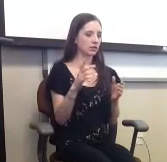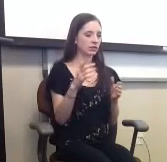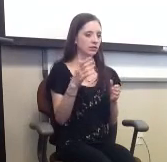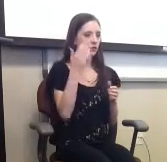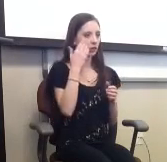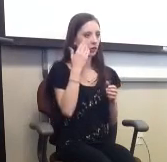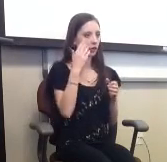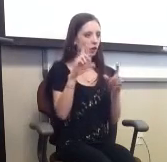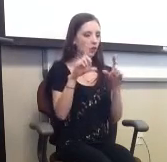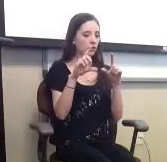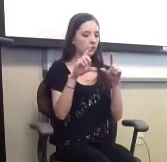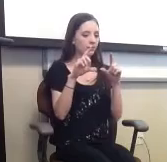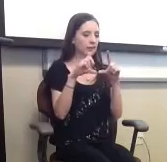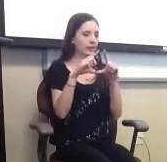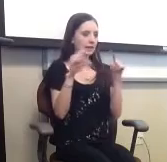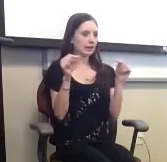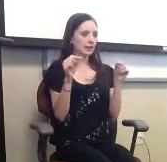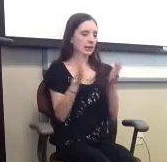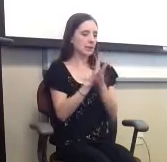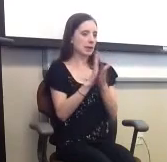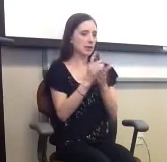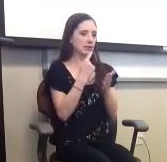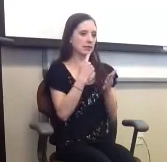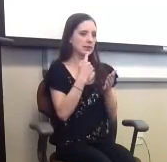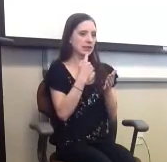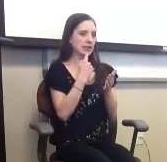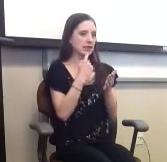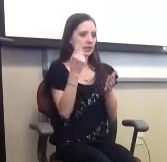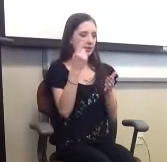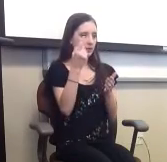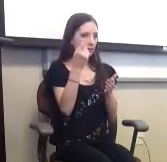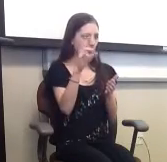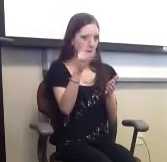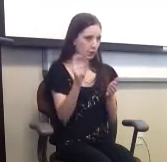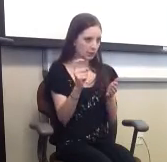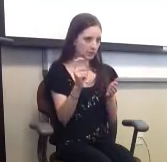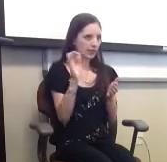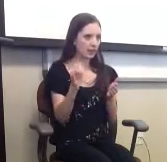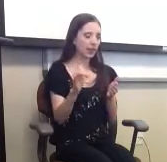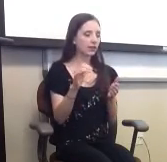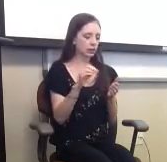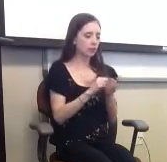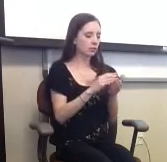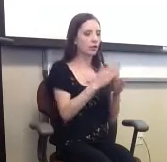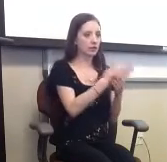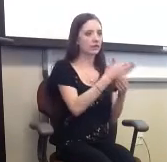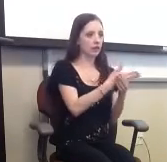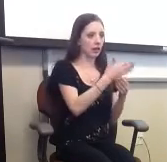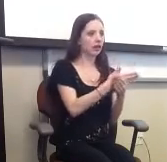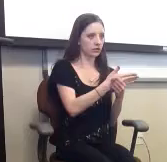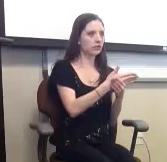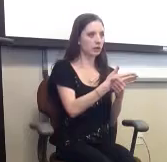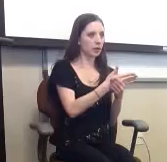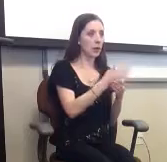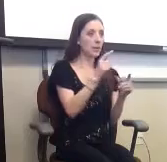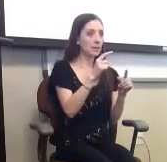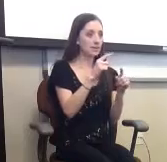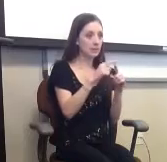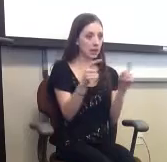I says need how much that it to is. put all the specifics of the prescription. Yeah, but, But they won't find it, right? but the actual copy of a prescription written by